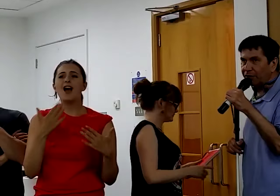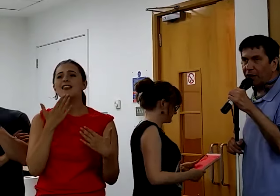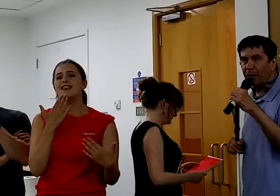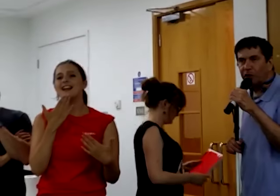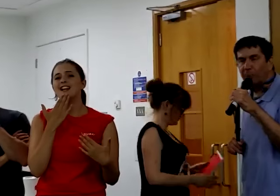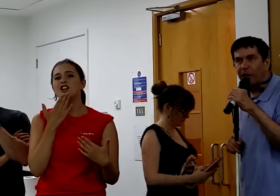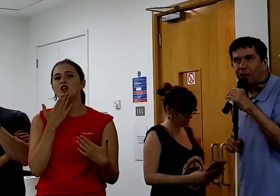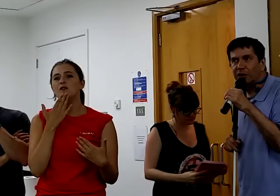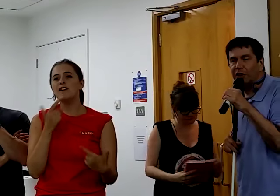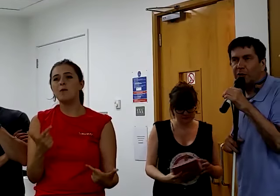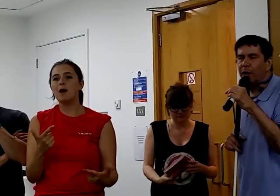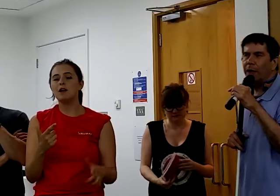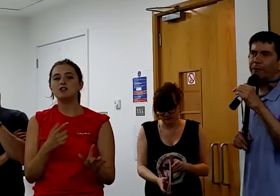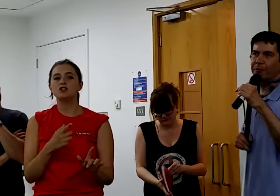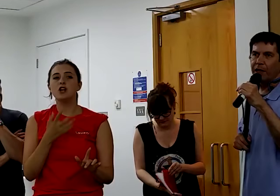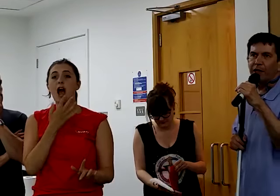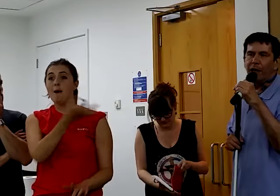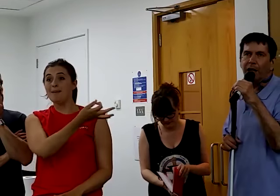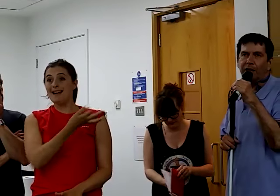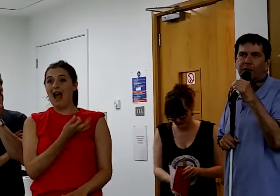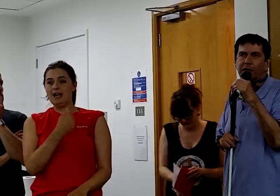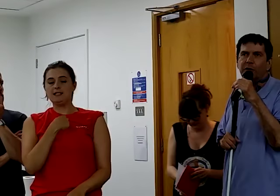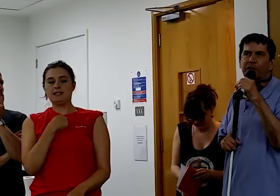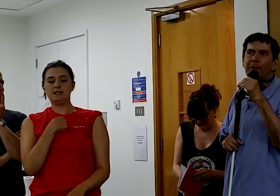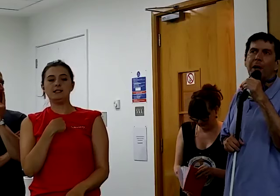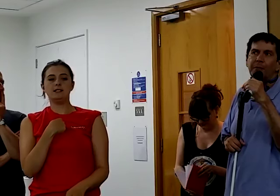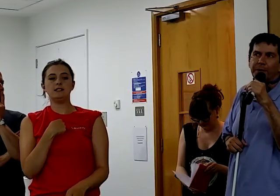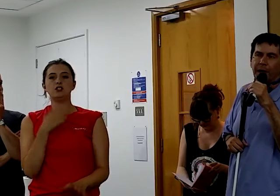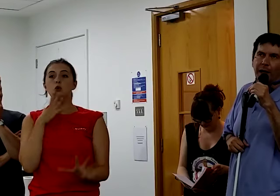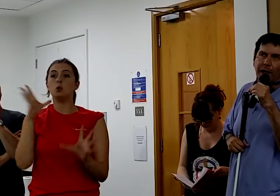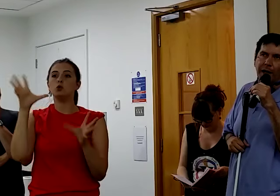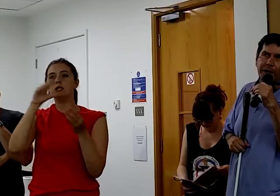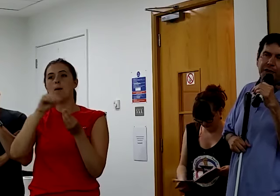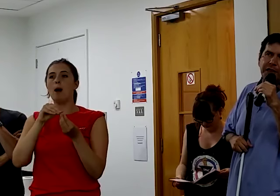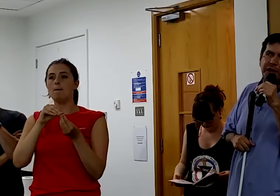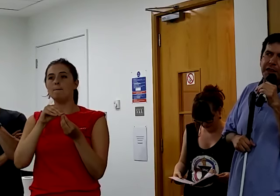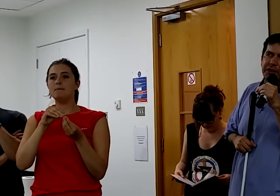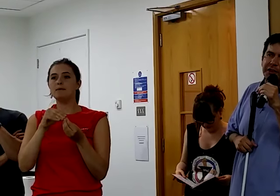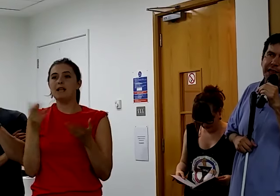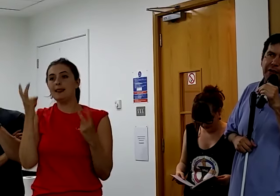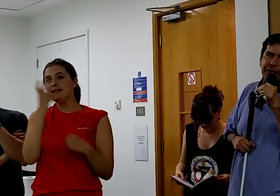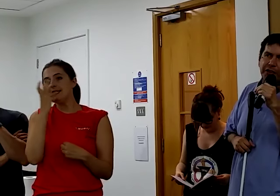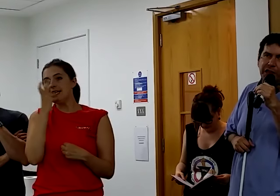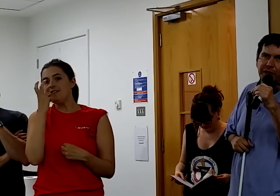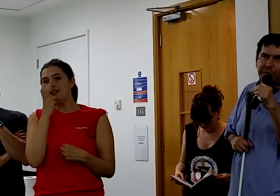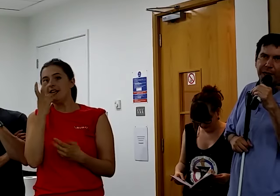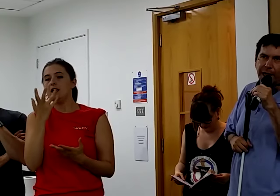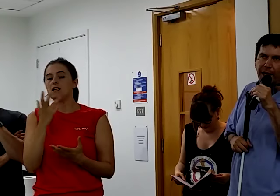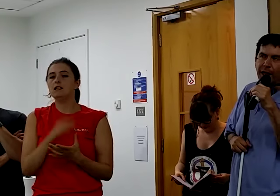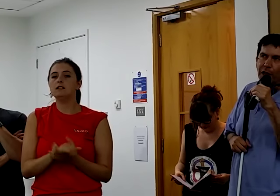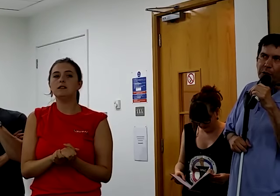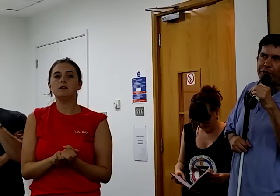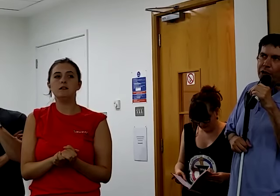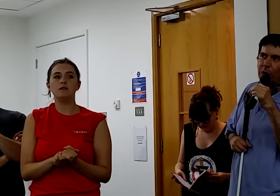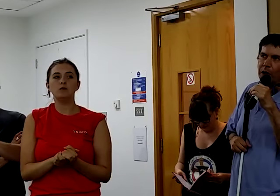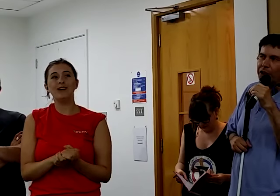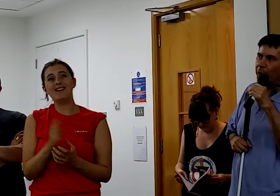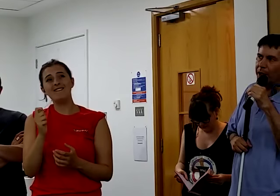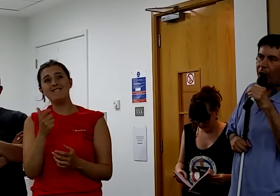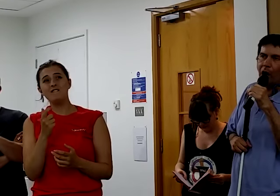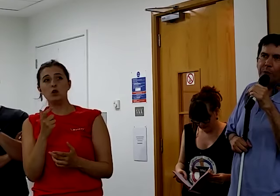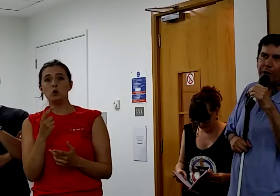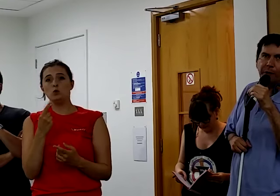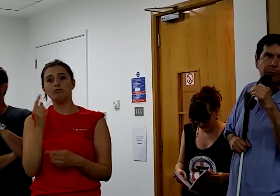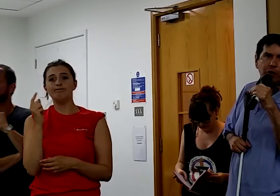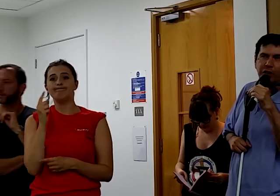Okay, thanks very much. I've been asked to sum up this evening's gathering, this evening's meeting, with a few